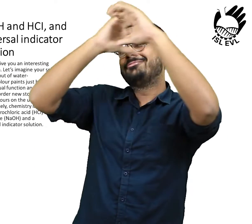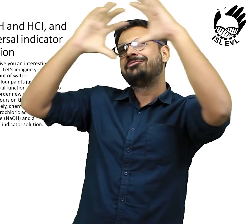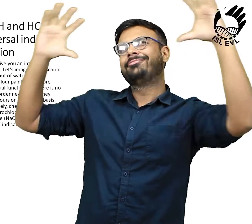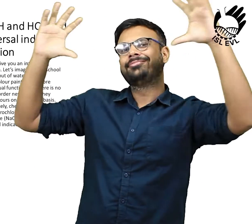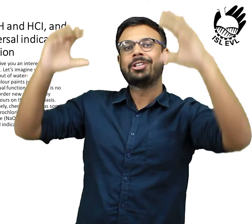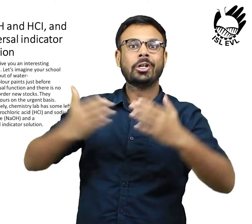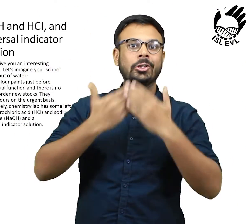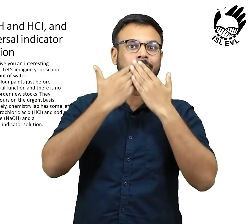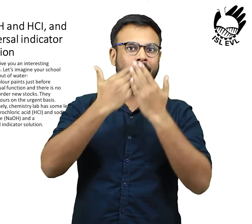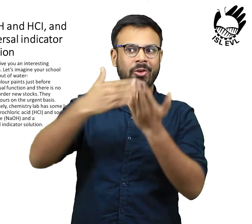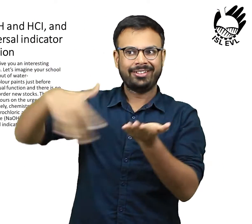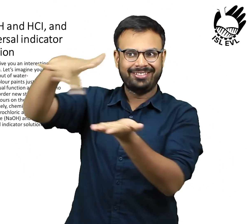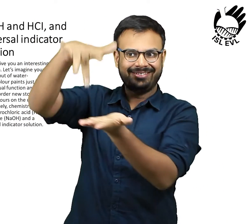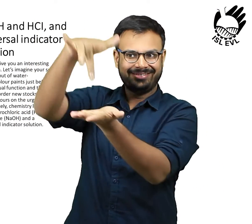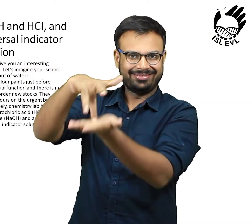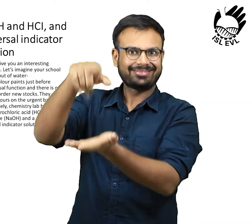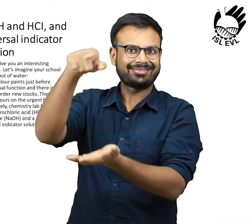Let me give you an interesting situation.